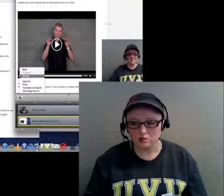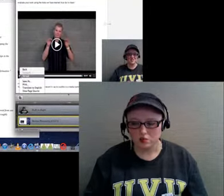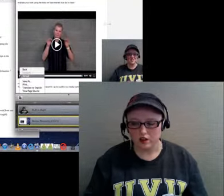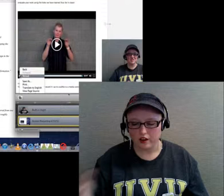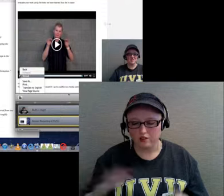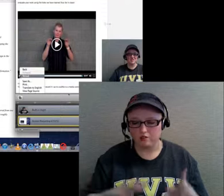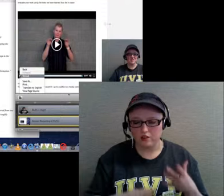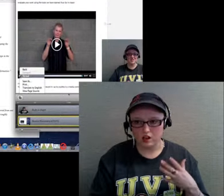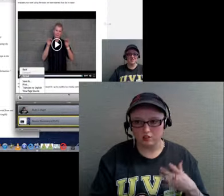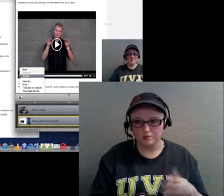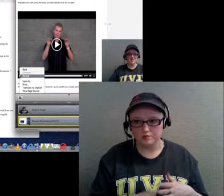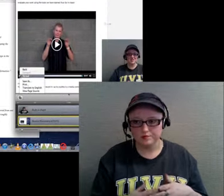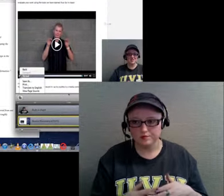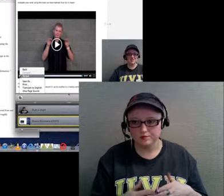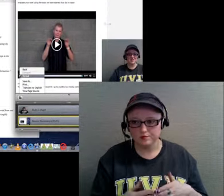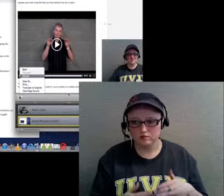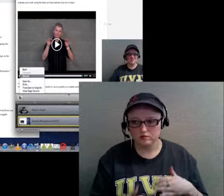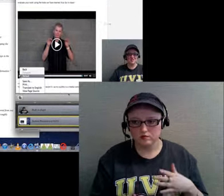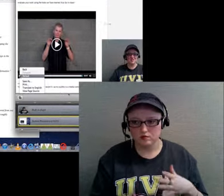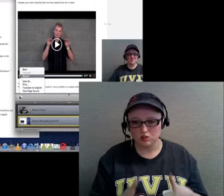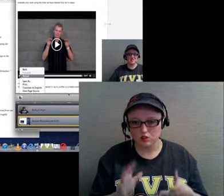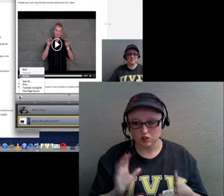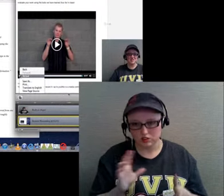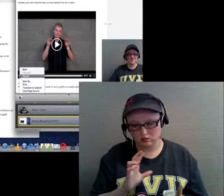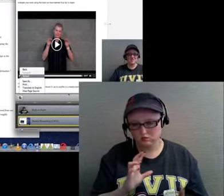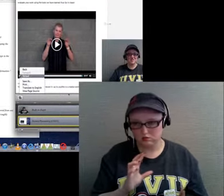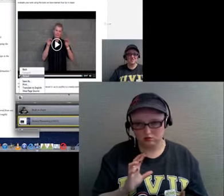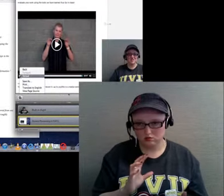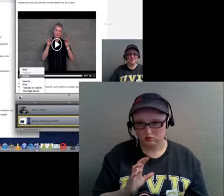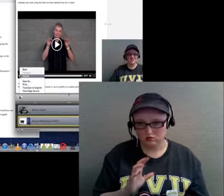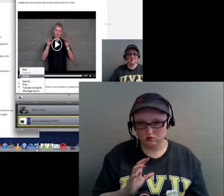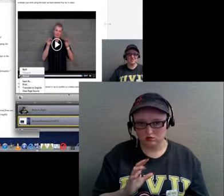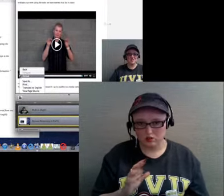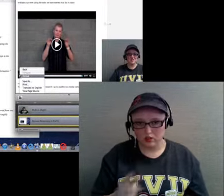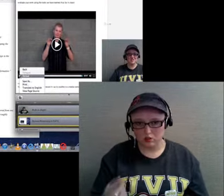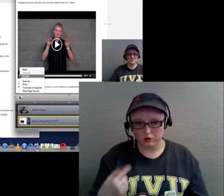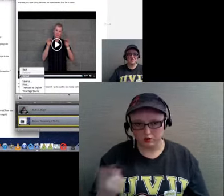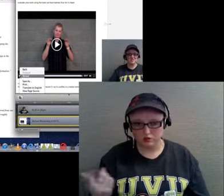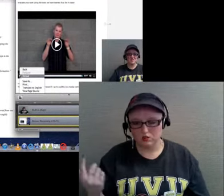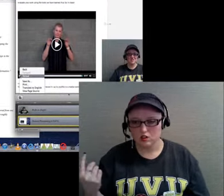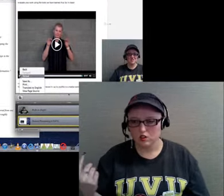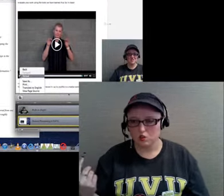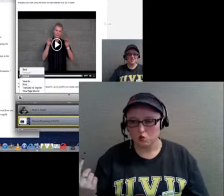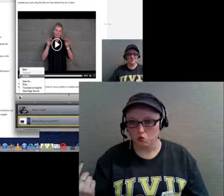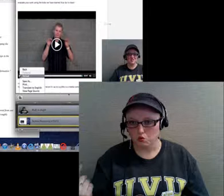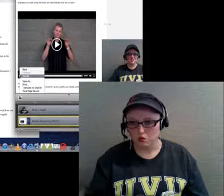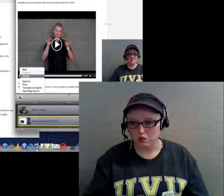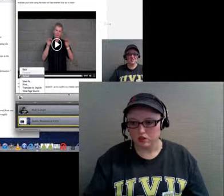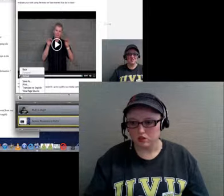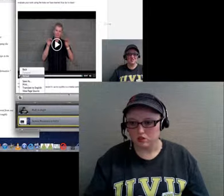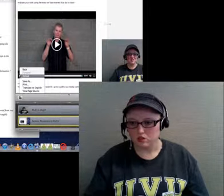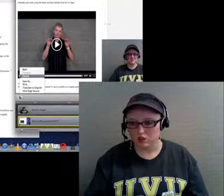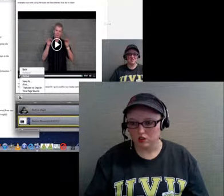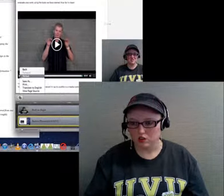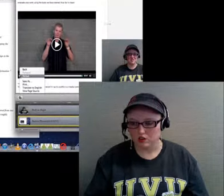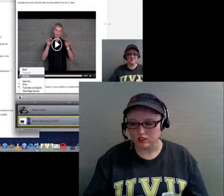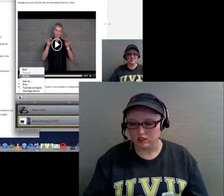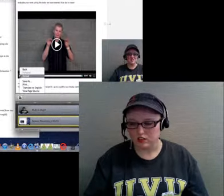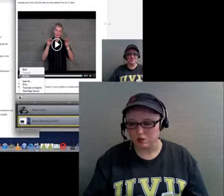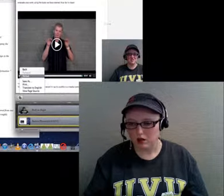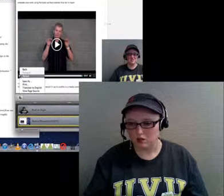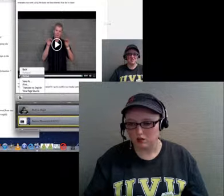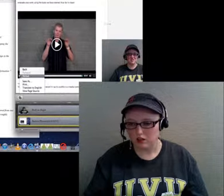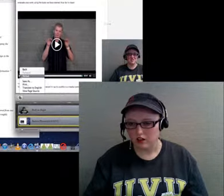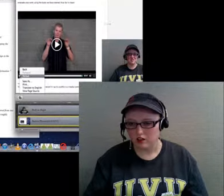At this point, I've was just had a quick word with